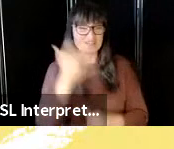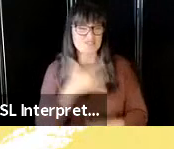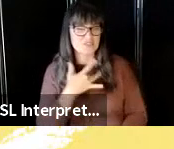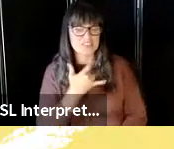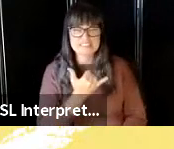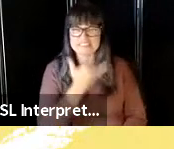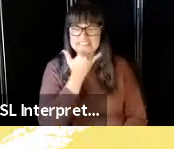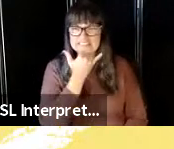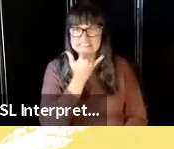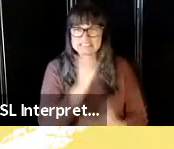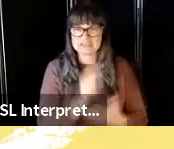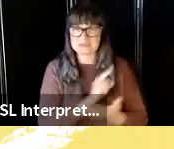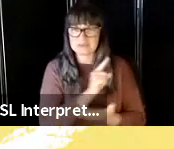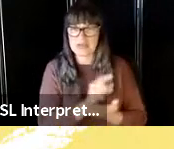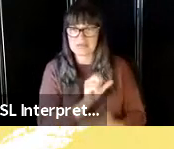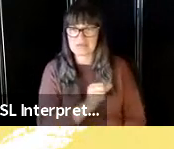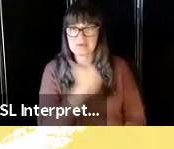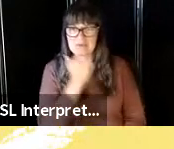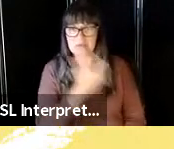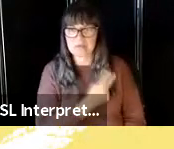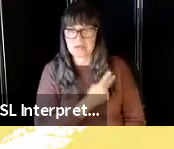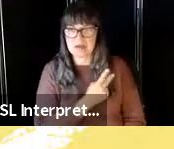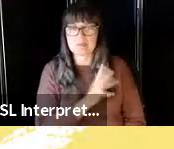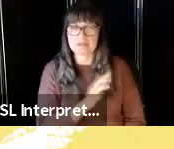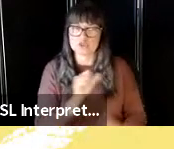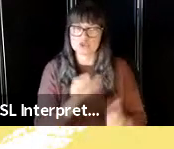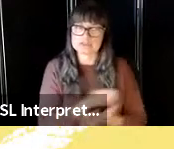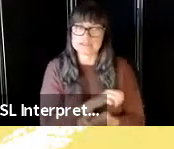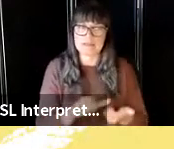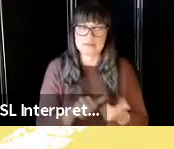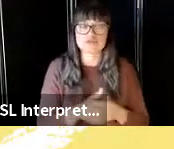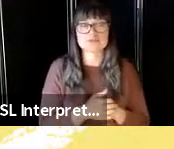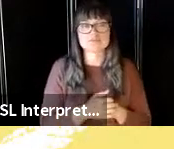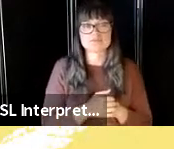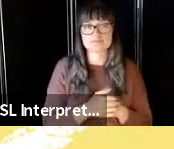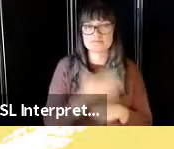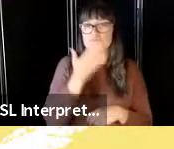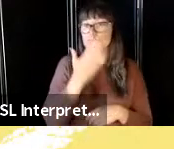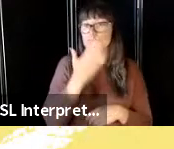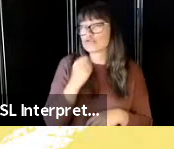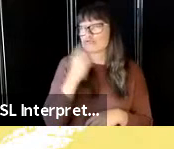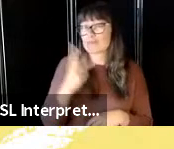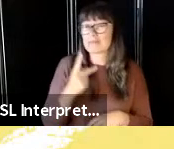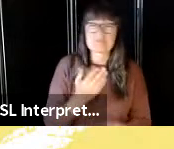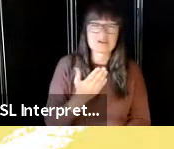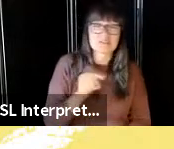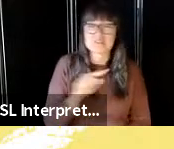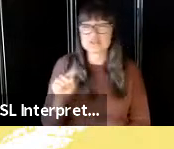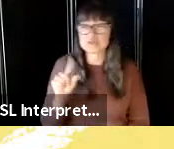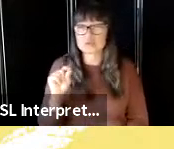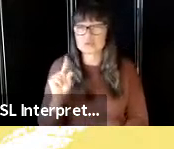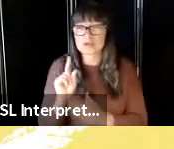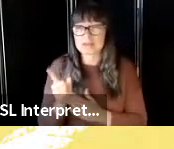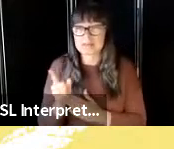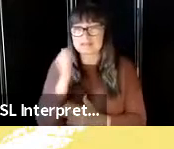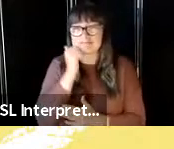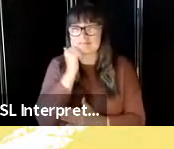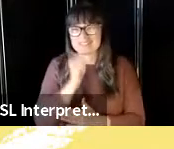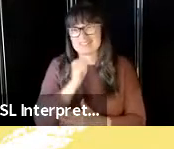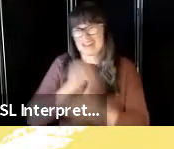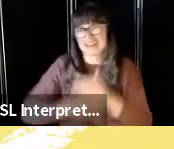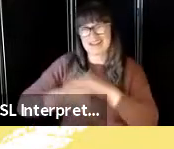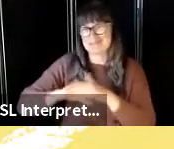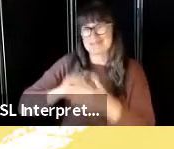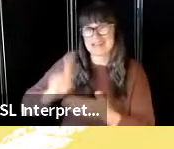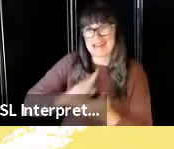in that hour warm-up, that can be damaging. A really good warm-up really needs to just be done 15 or 20 minutes a day. You do not need to be doing up to an